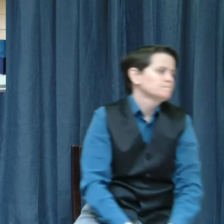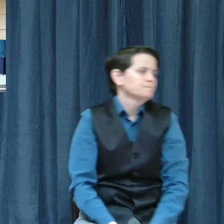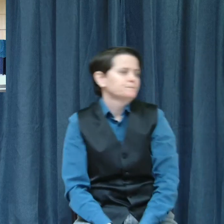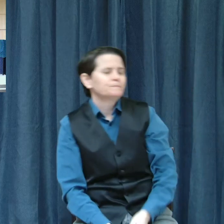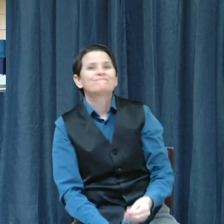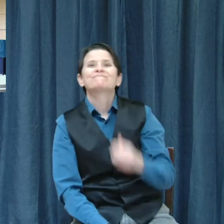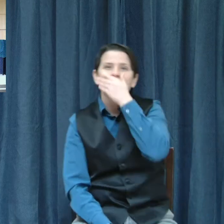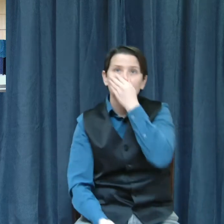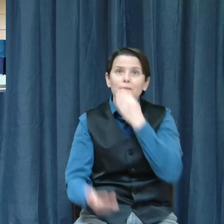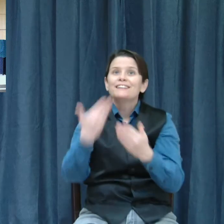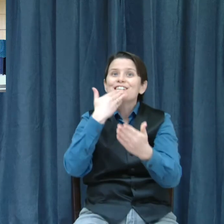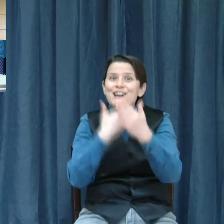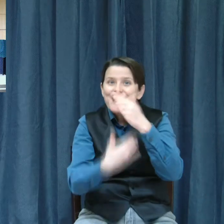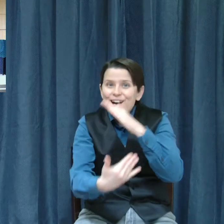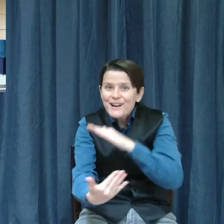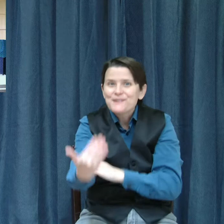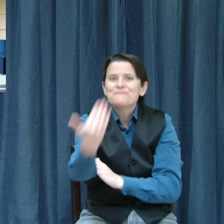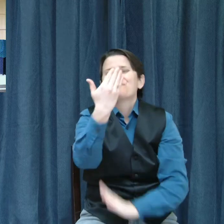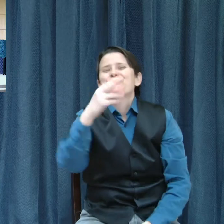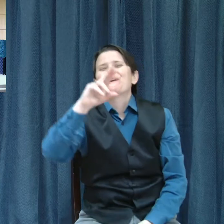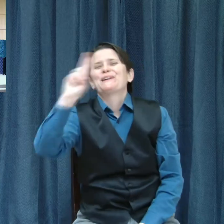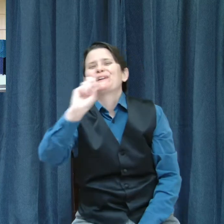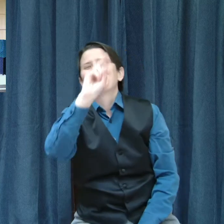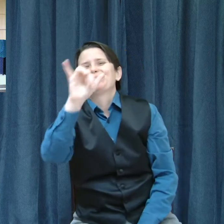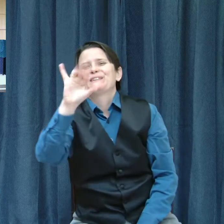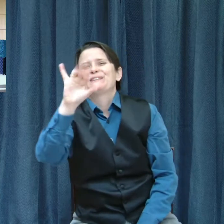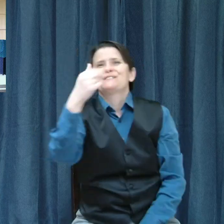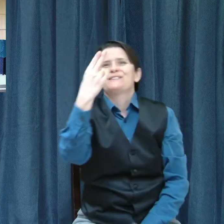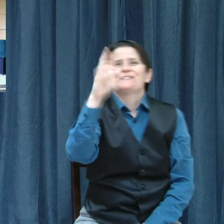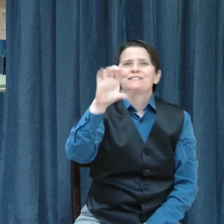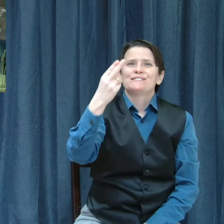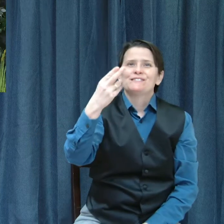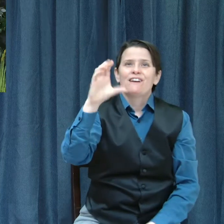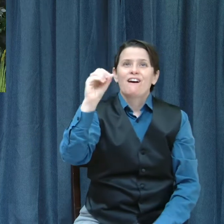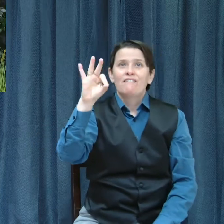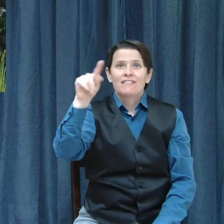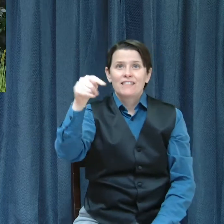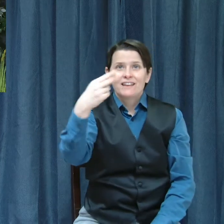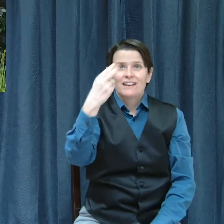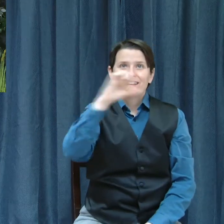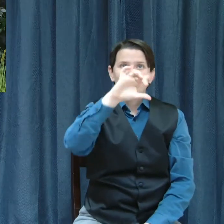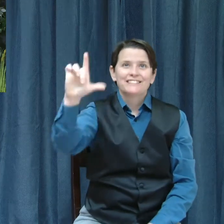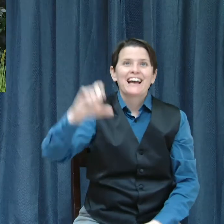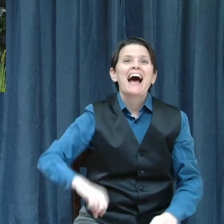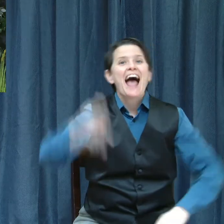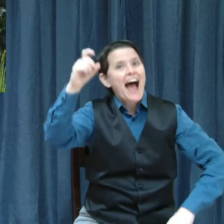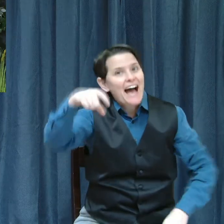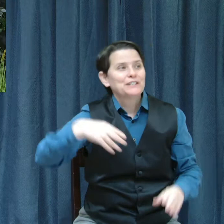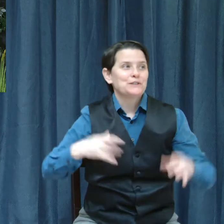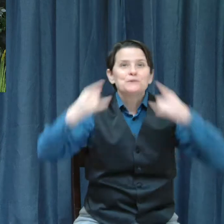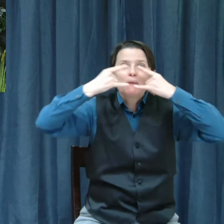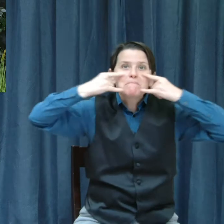Good morning, Unity Church of the Hills. I had to come out with my mask on today because it's Super Bowl Sunday